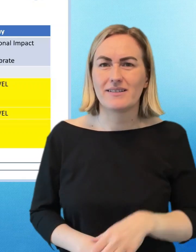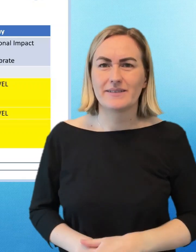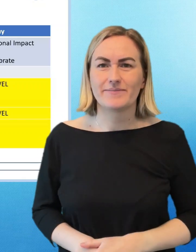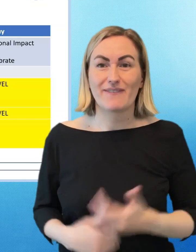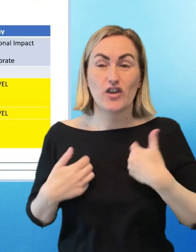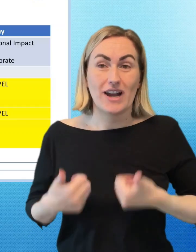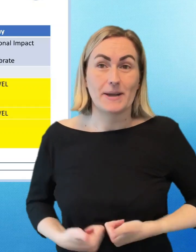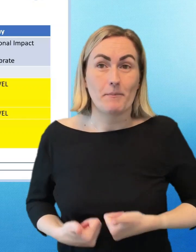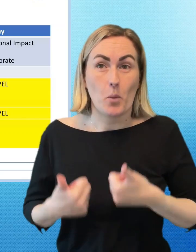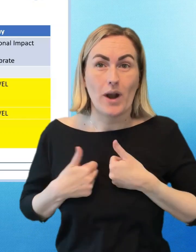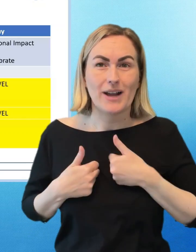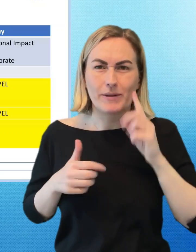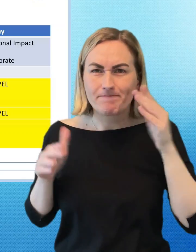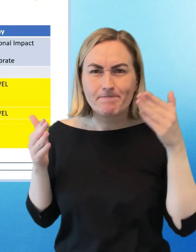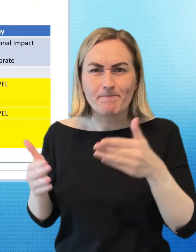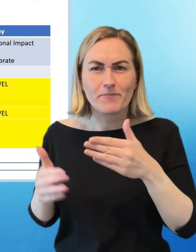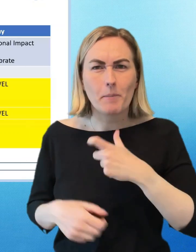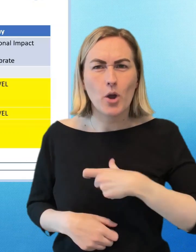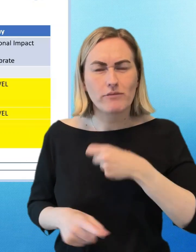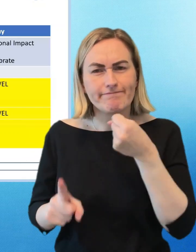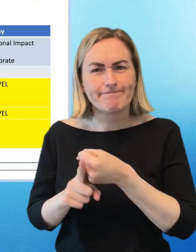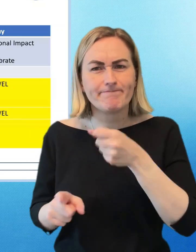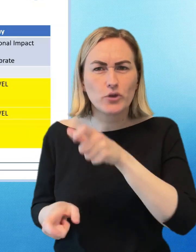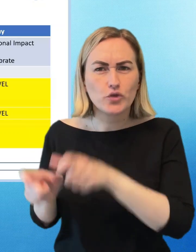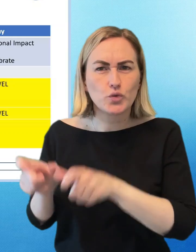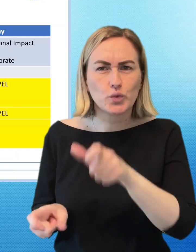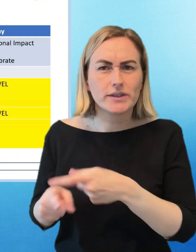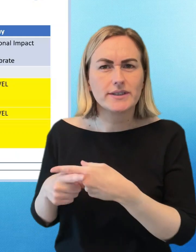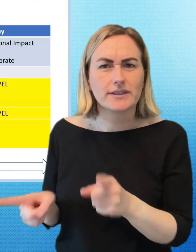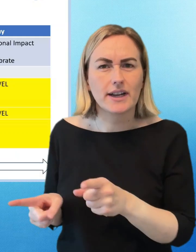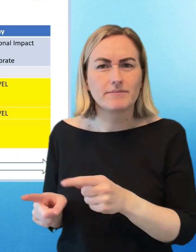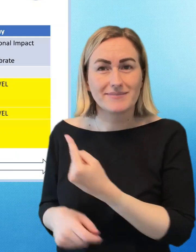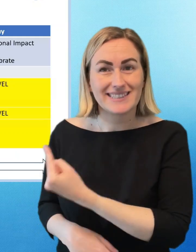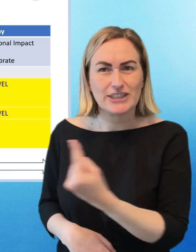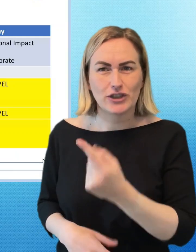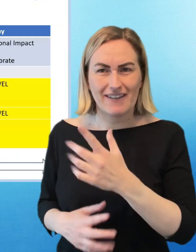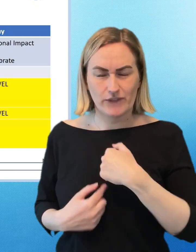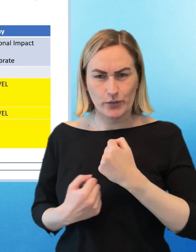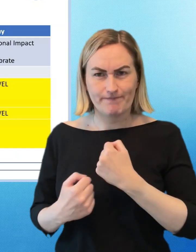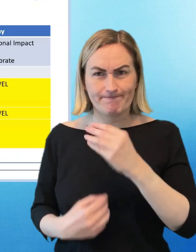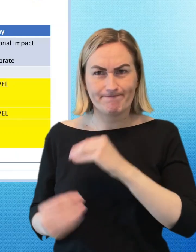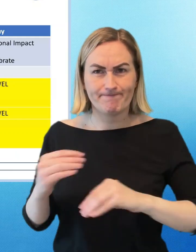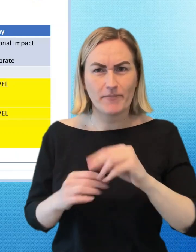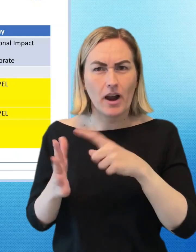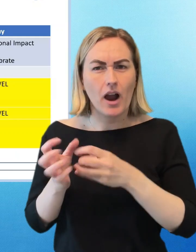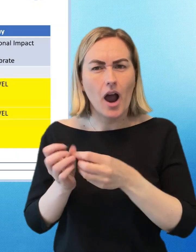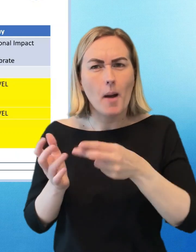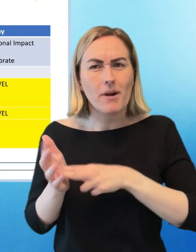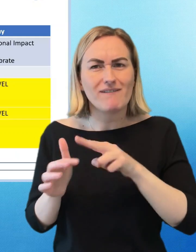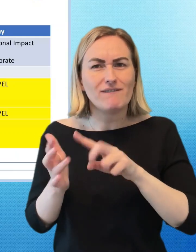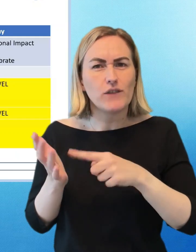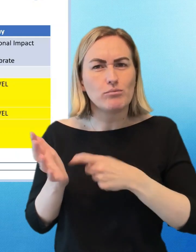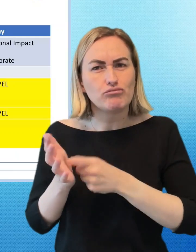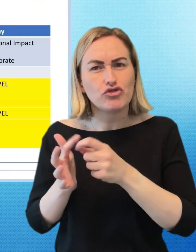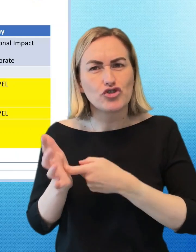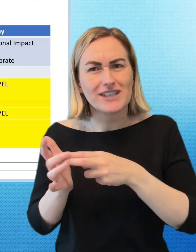On Friday morning, we focused on the personal impact of the students, where each person calculated their own carbon footprint and thought about